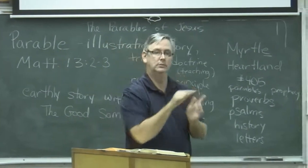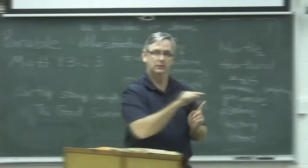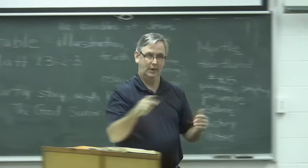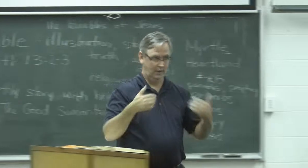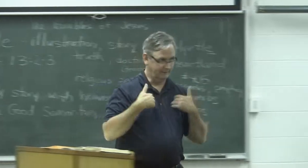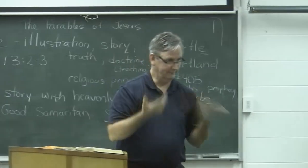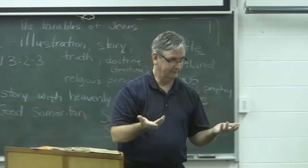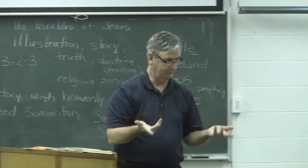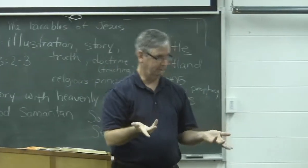New Testament.